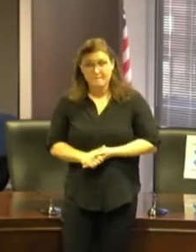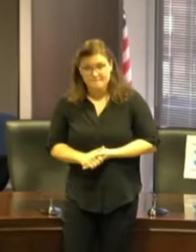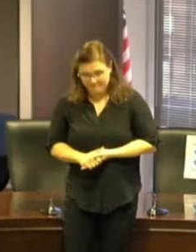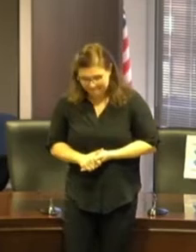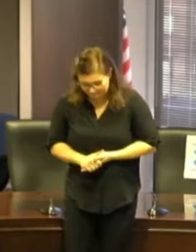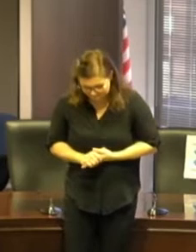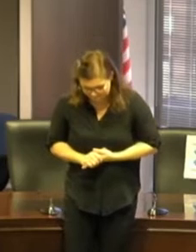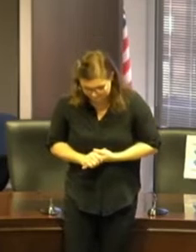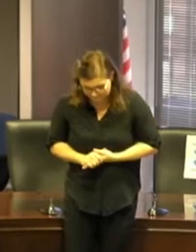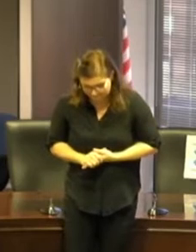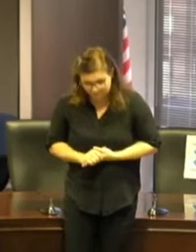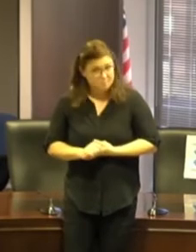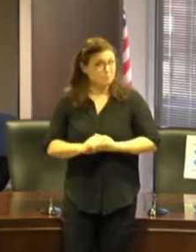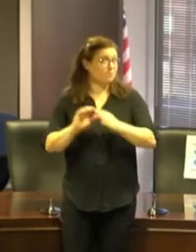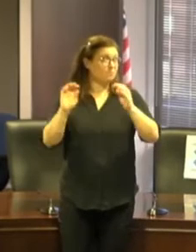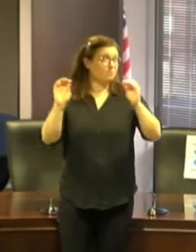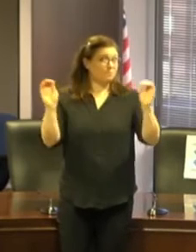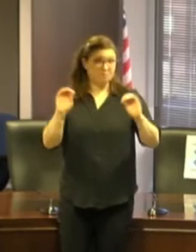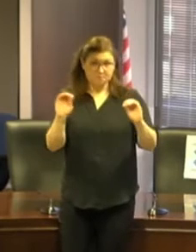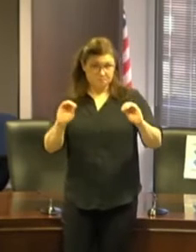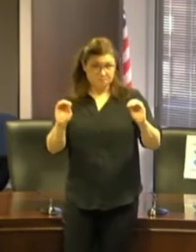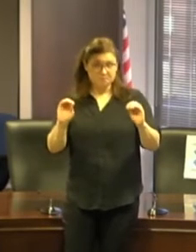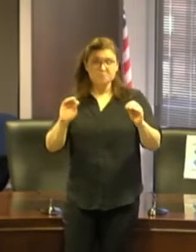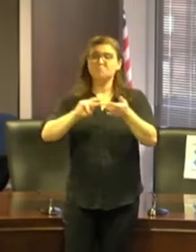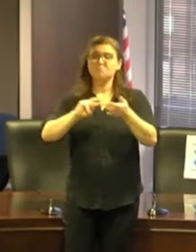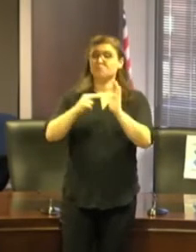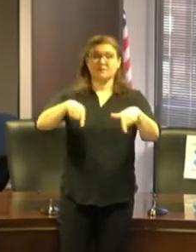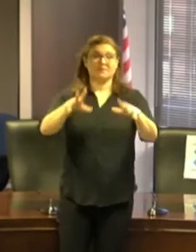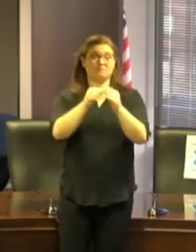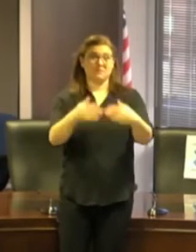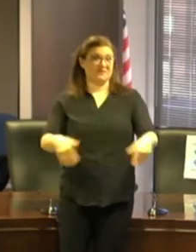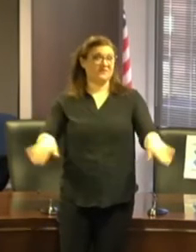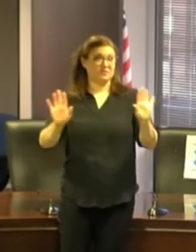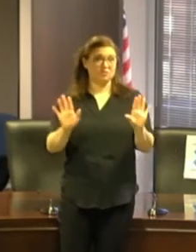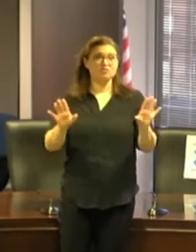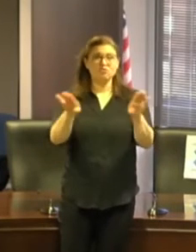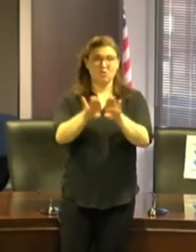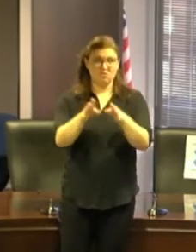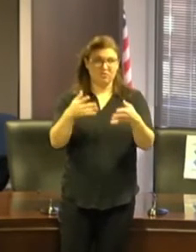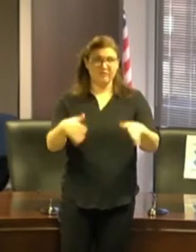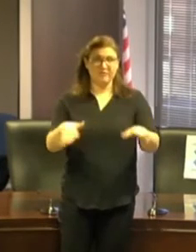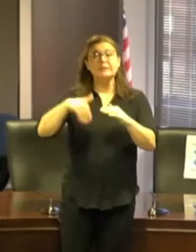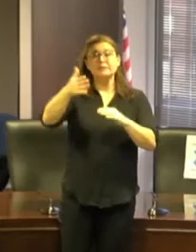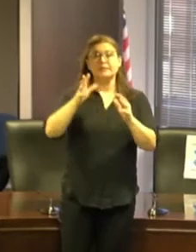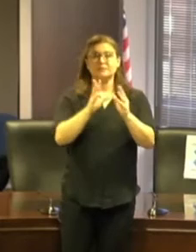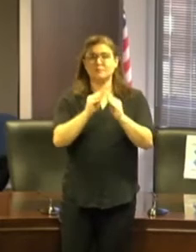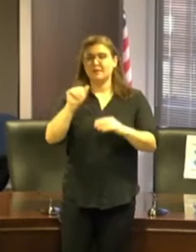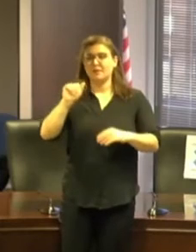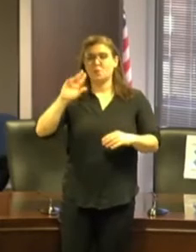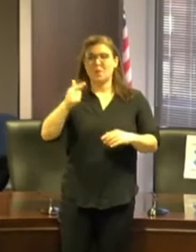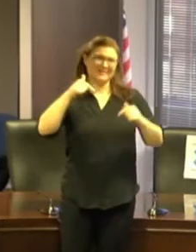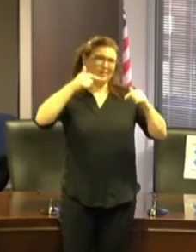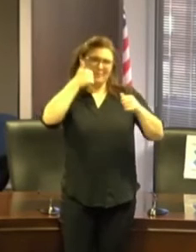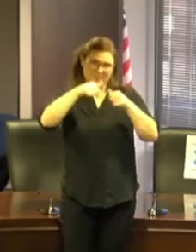If there are none, the meeting will be adjourned. Our next meeting in August is the month when we have two meetings. It will be